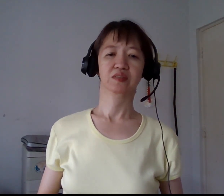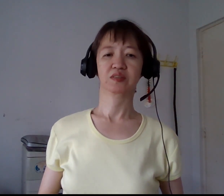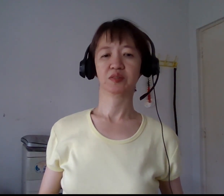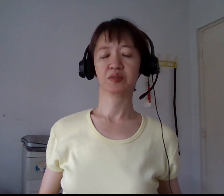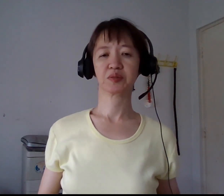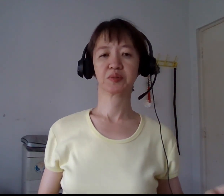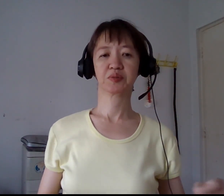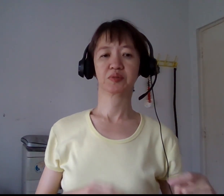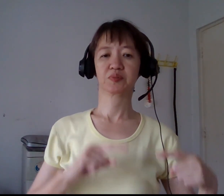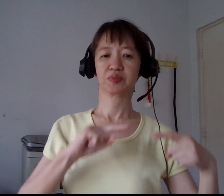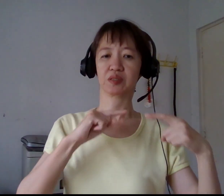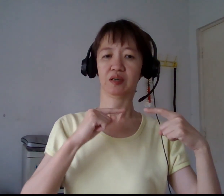So